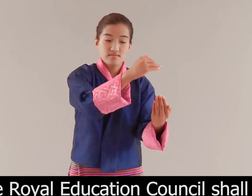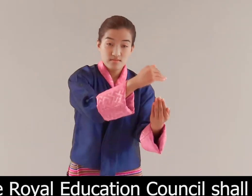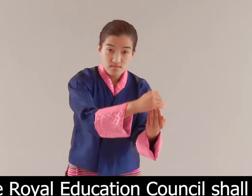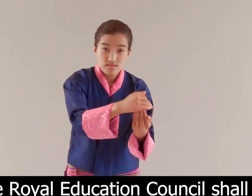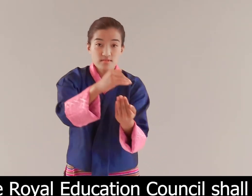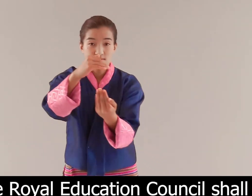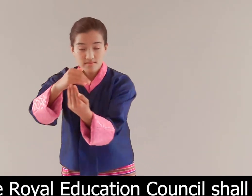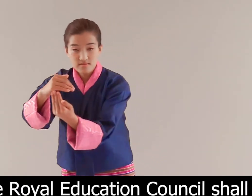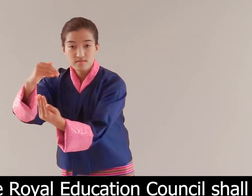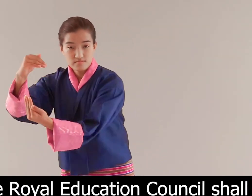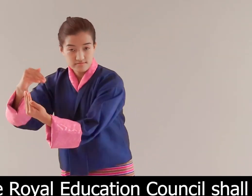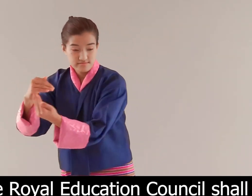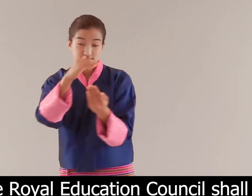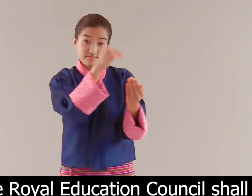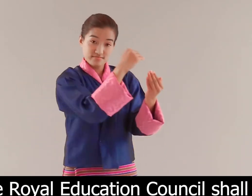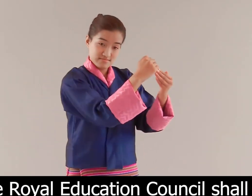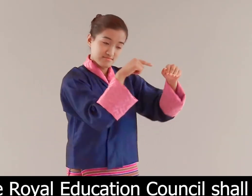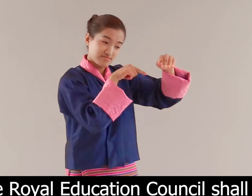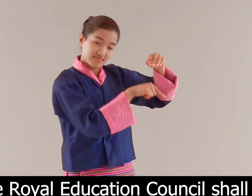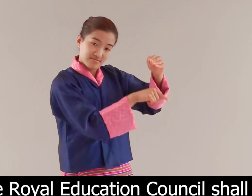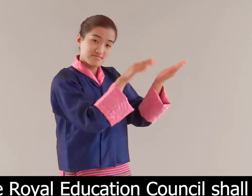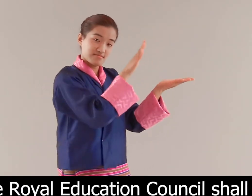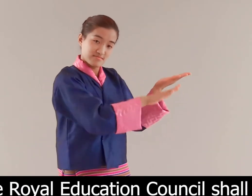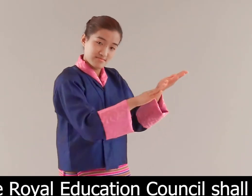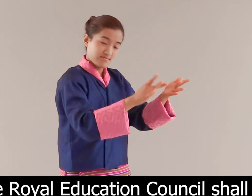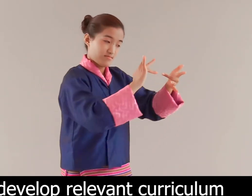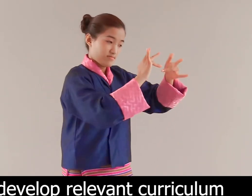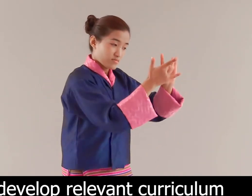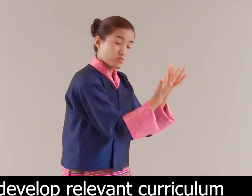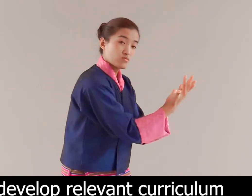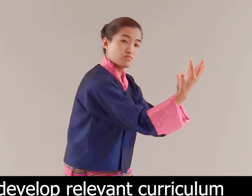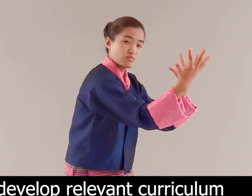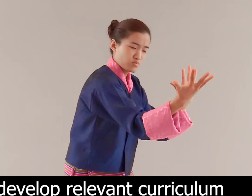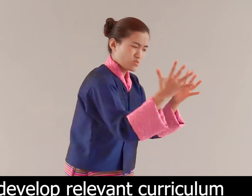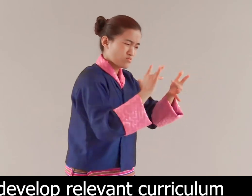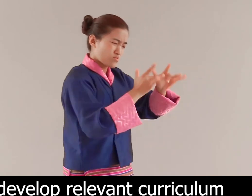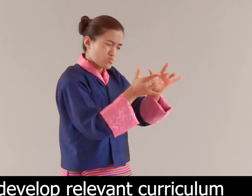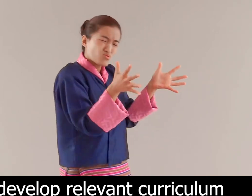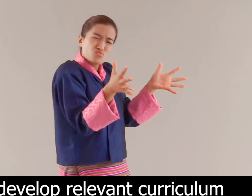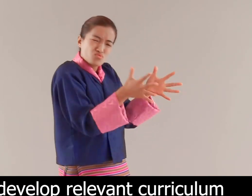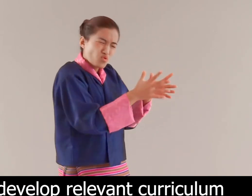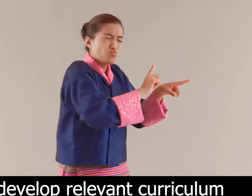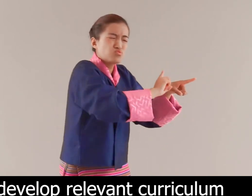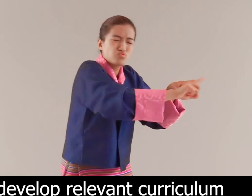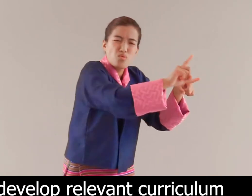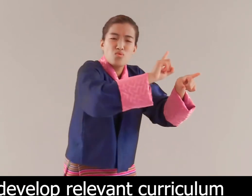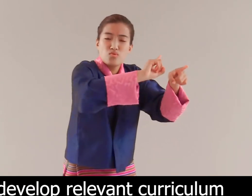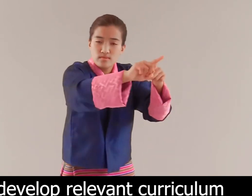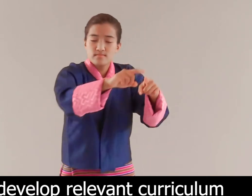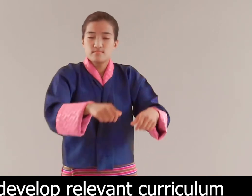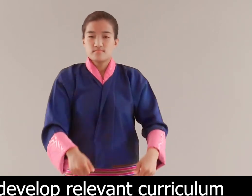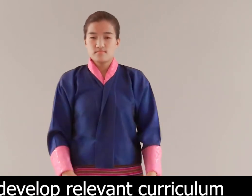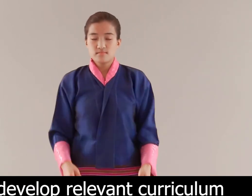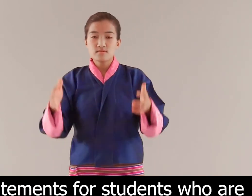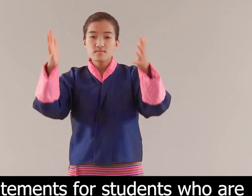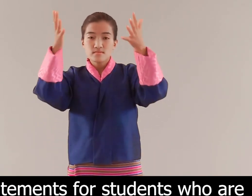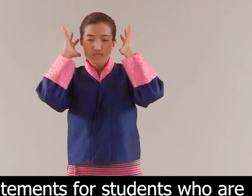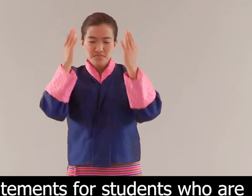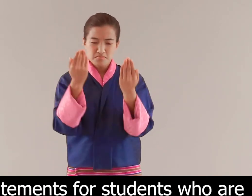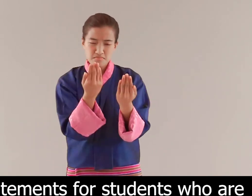The Royal Education Council shall develop relevant curriculum statements for students who